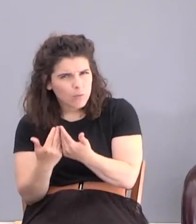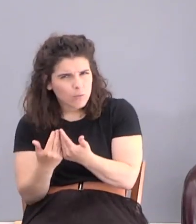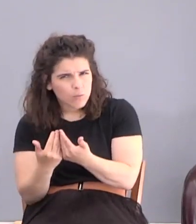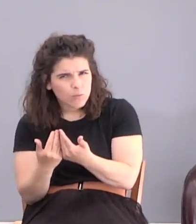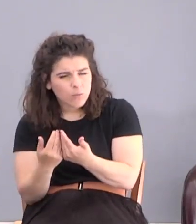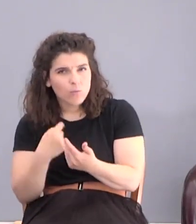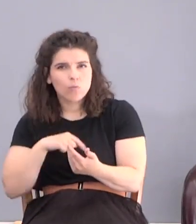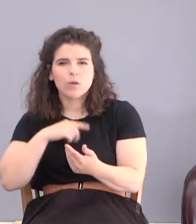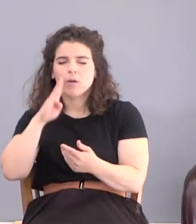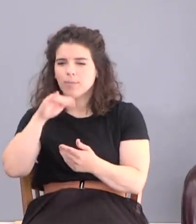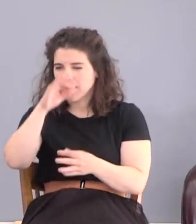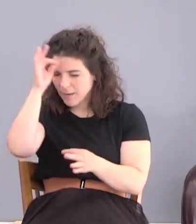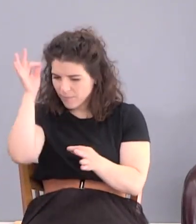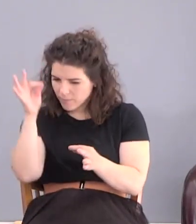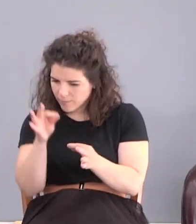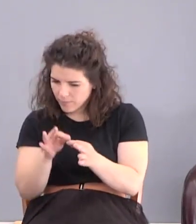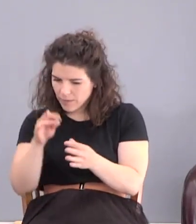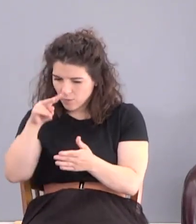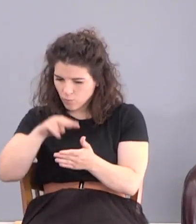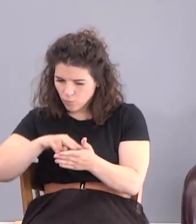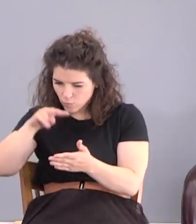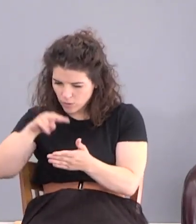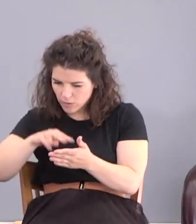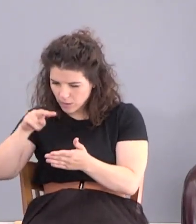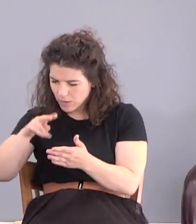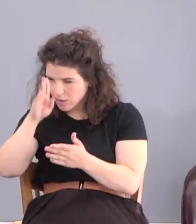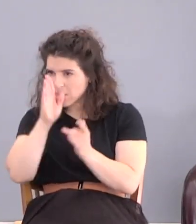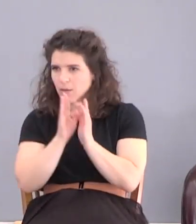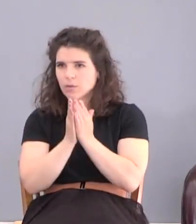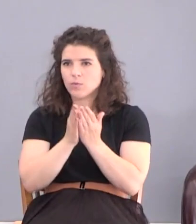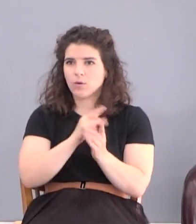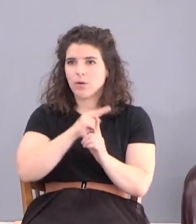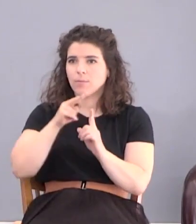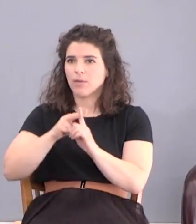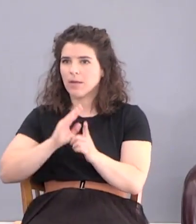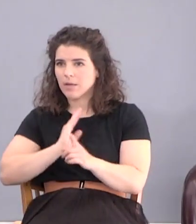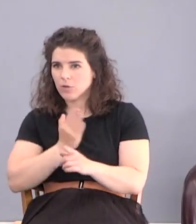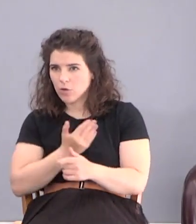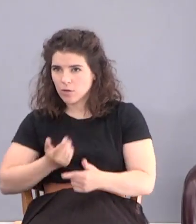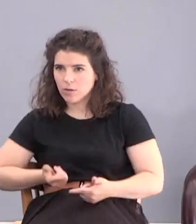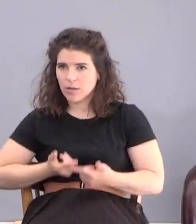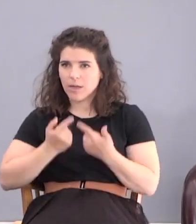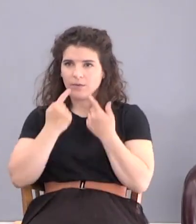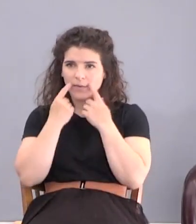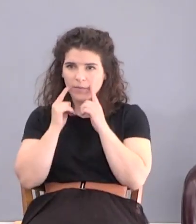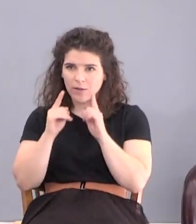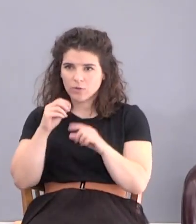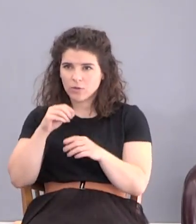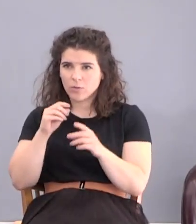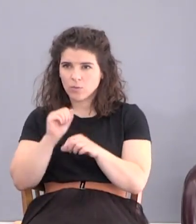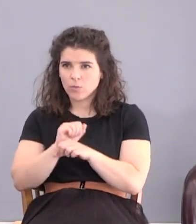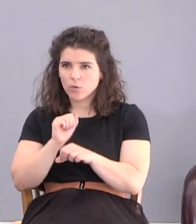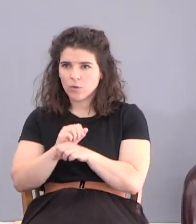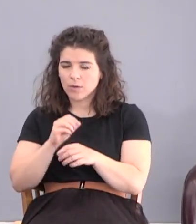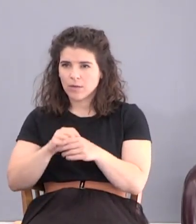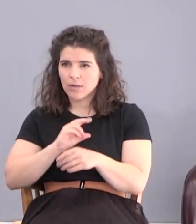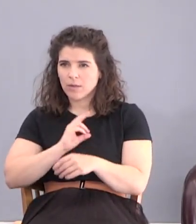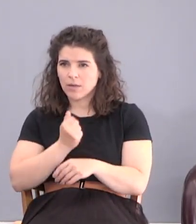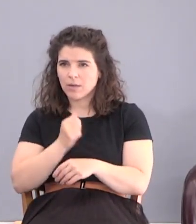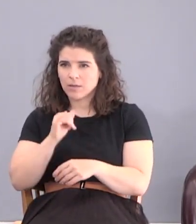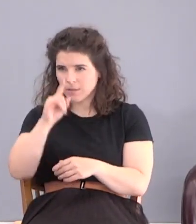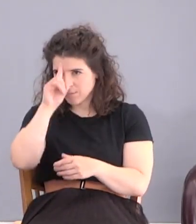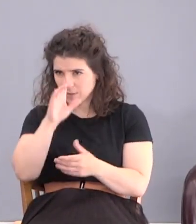We are by faith reading God's word and applying it to our lives. It's effectually working in us that believe. It's building us